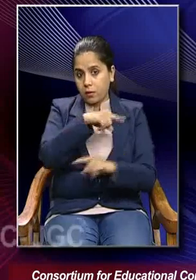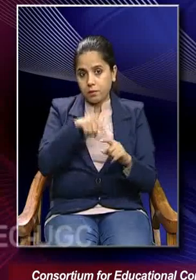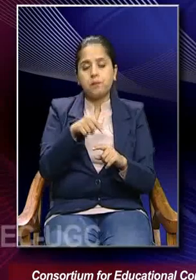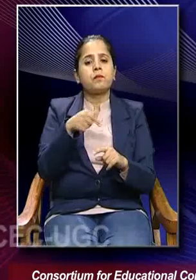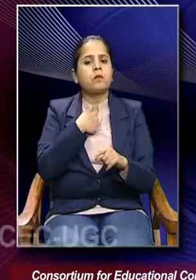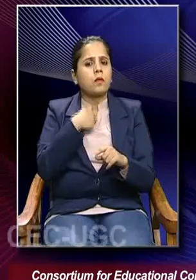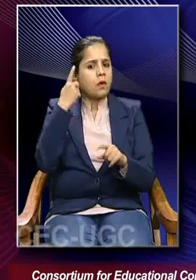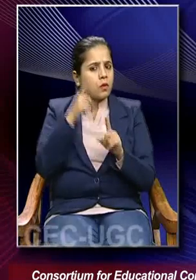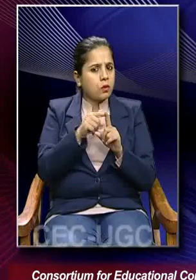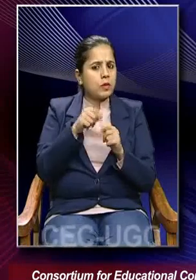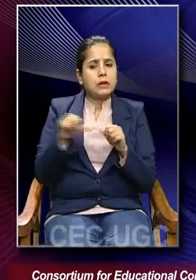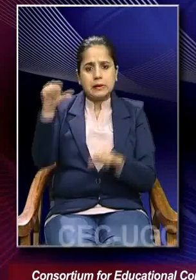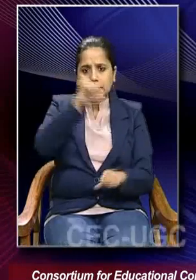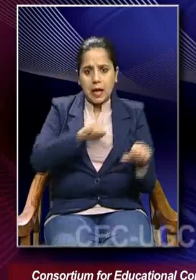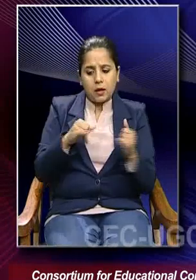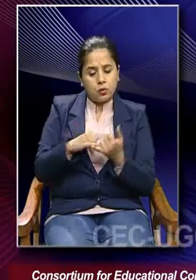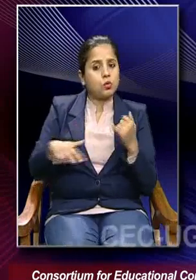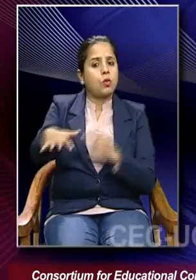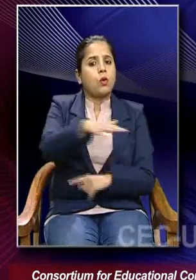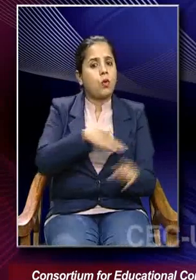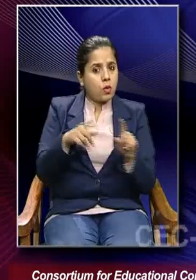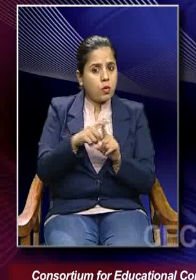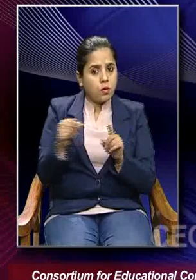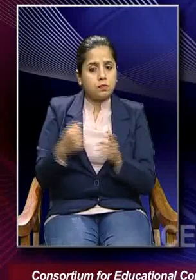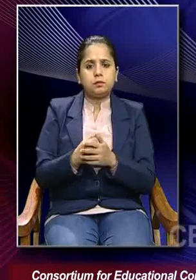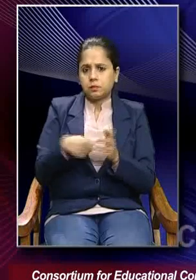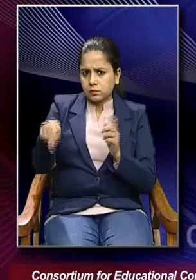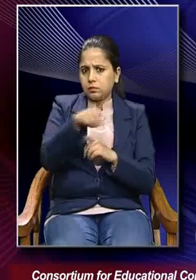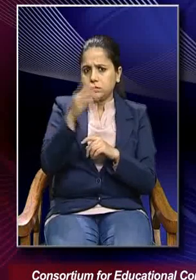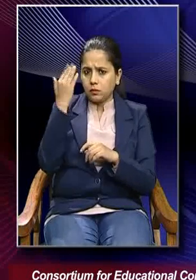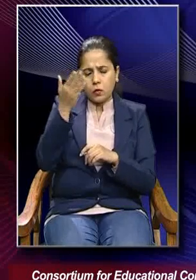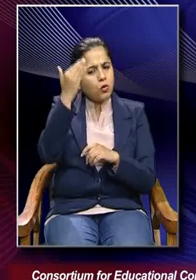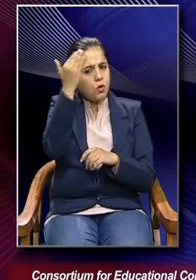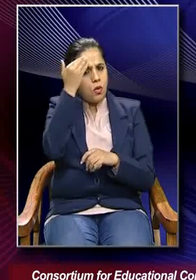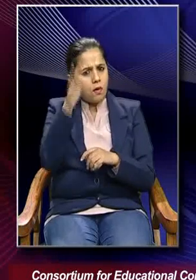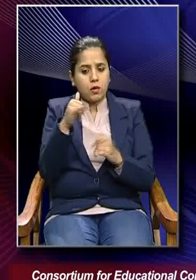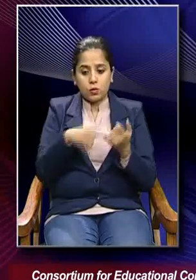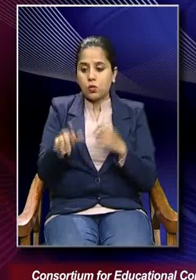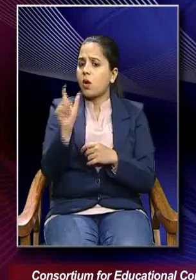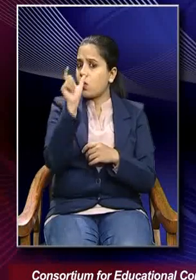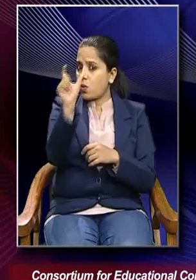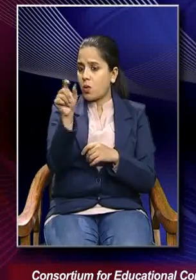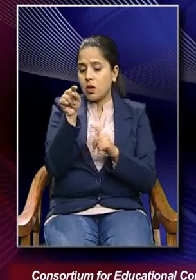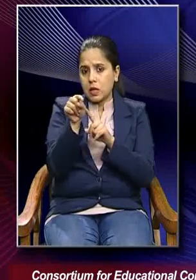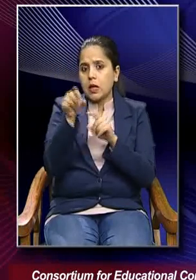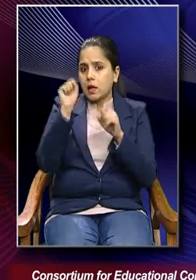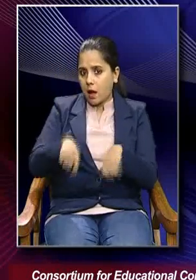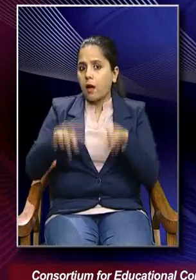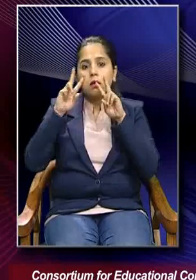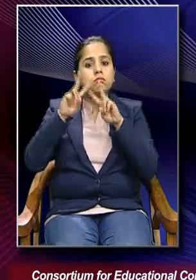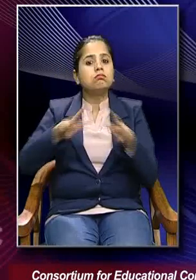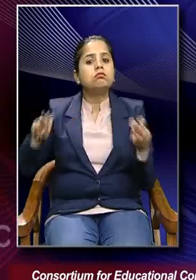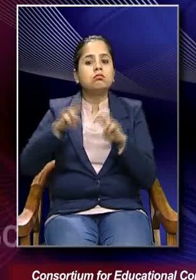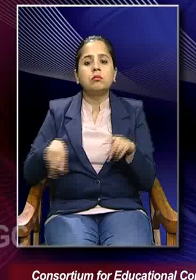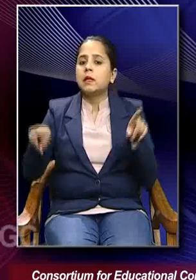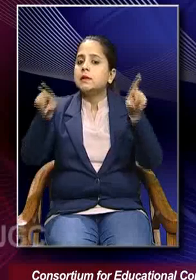favor of a science of society. He argued that social world could be studied in the